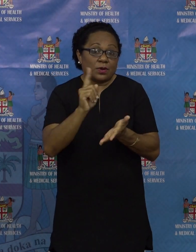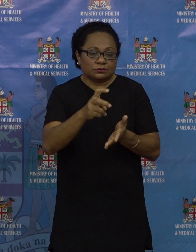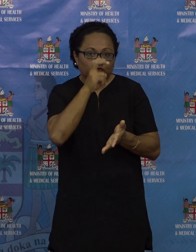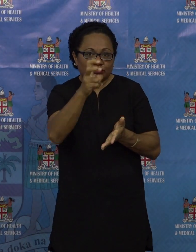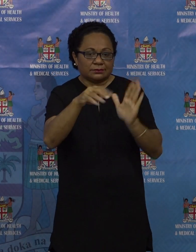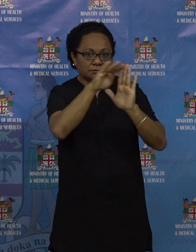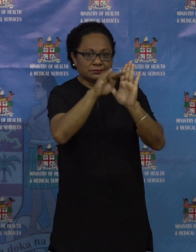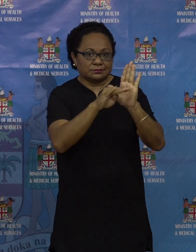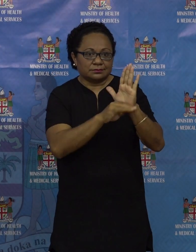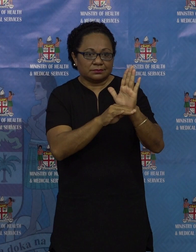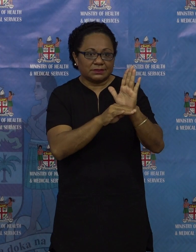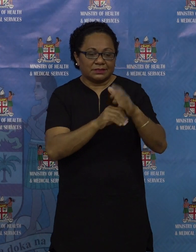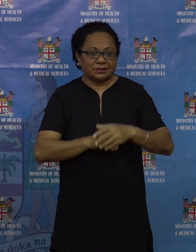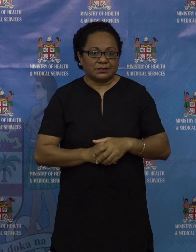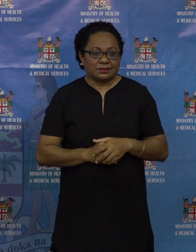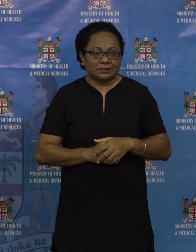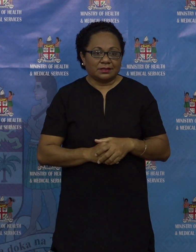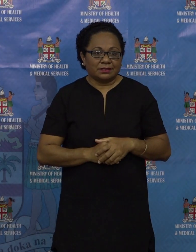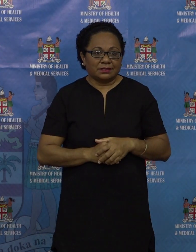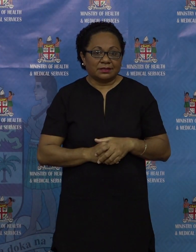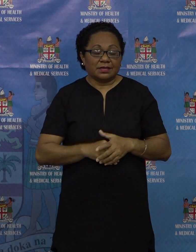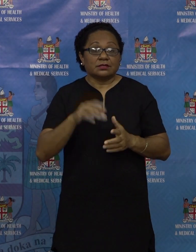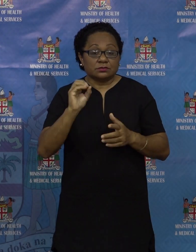our blanket restriction on social gathering.